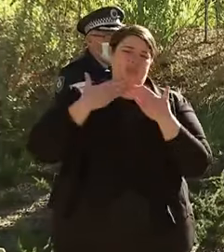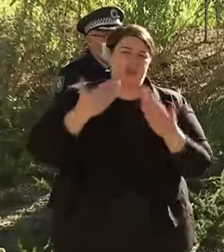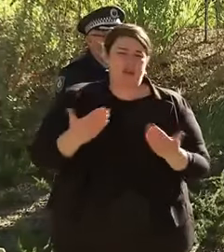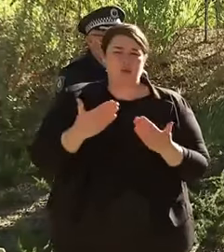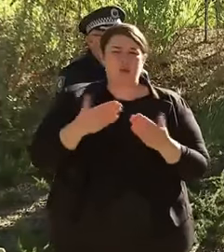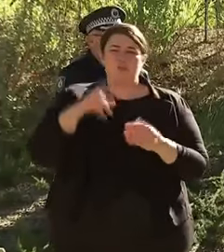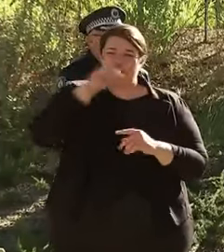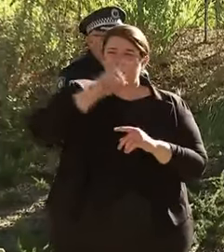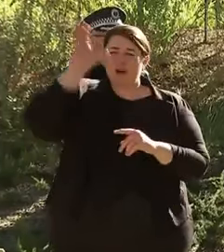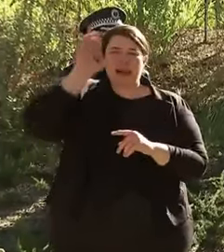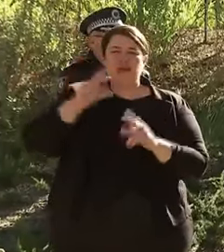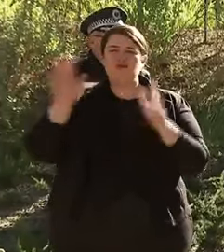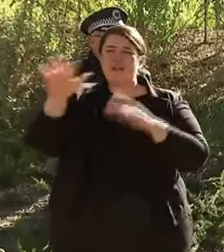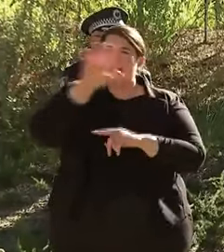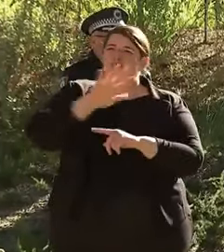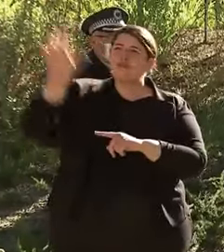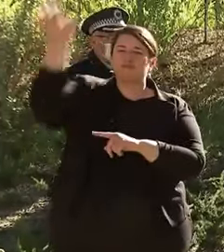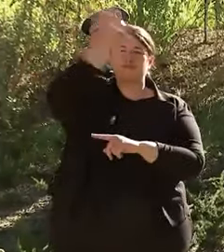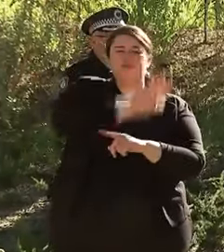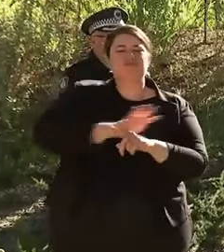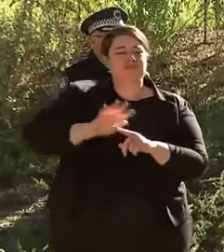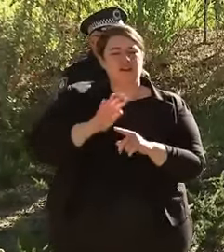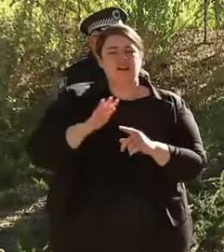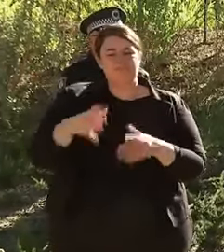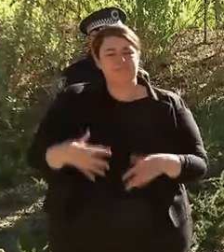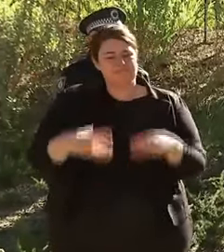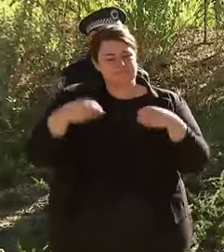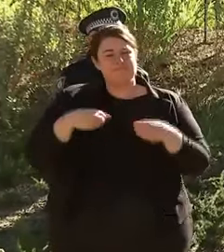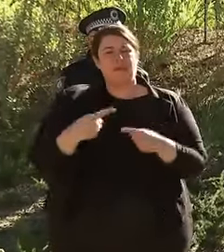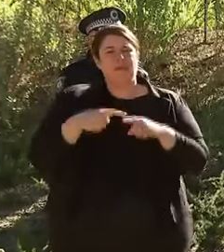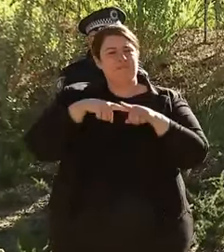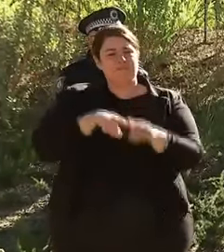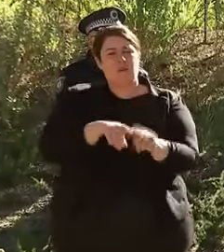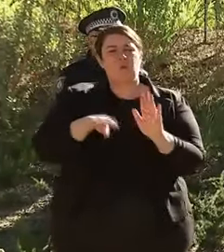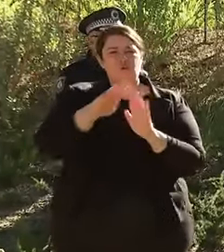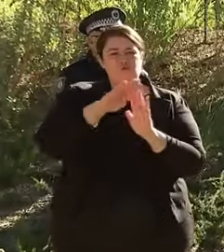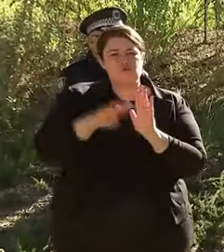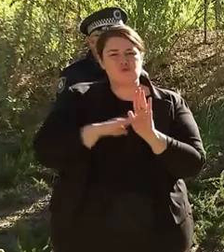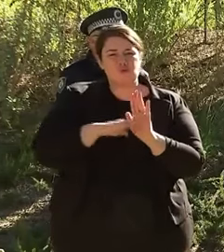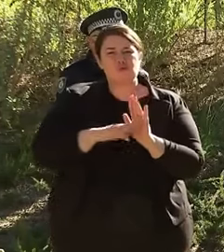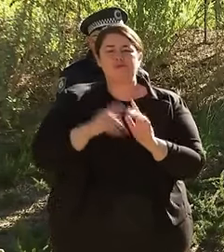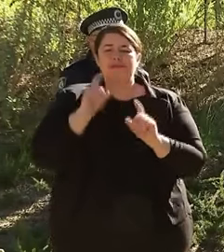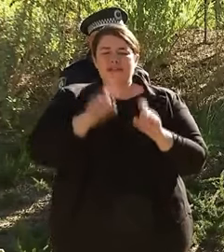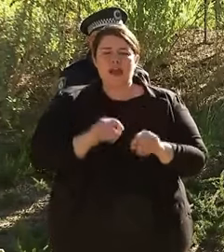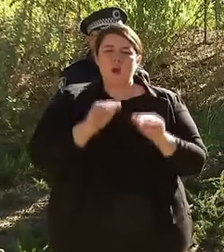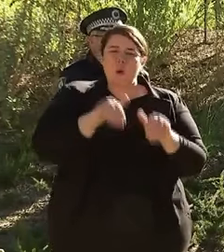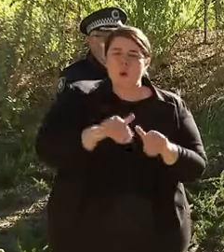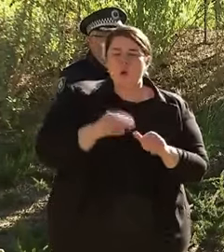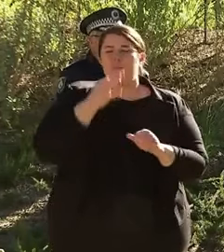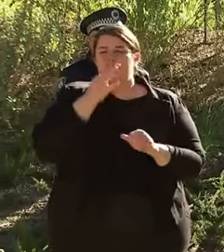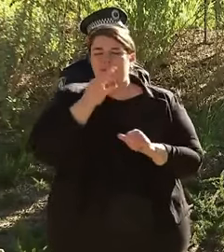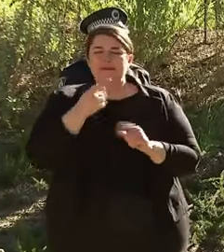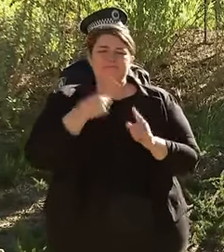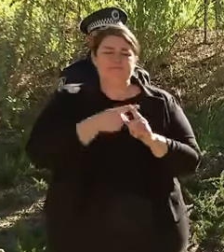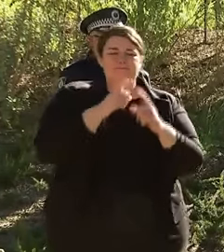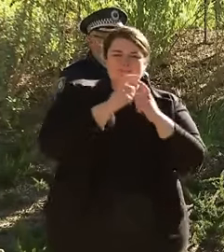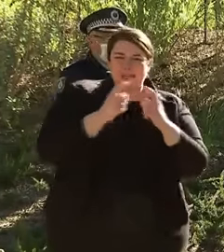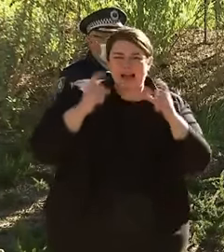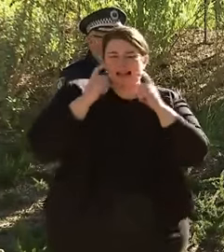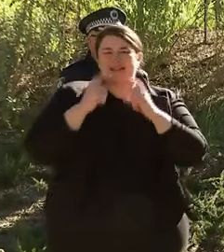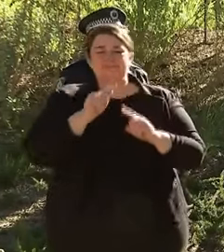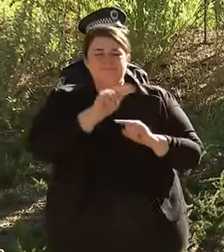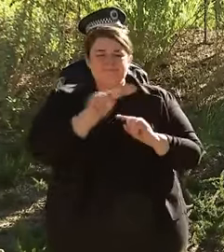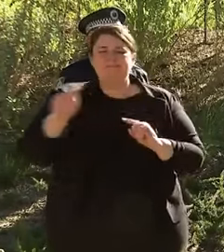our regional communities in particular as well for taking the health advice and limiting their activities so that we can keep everybody safe across the